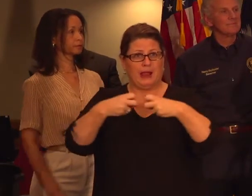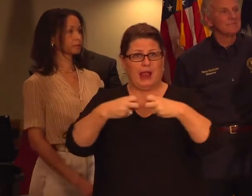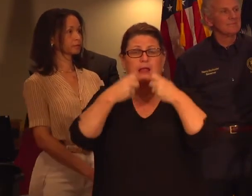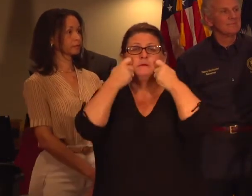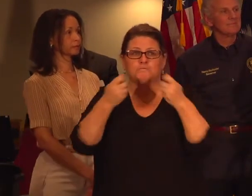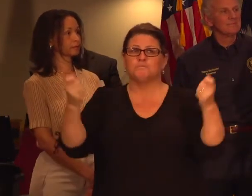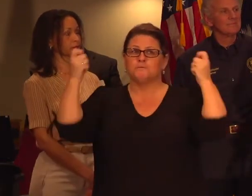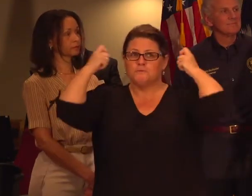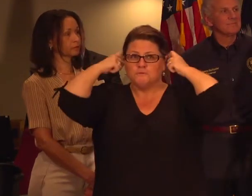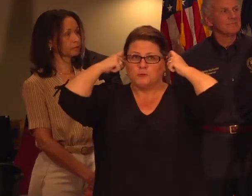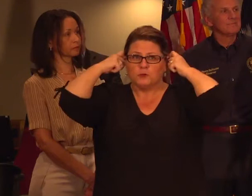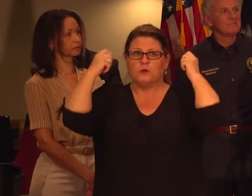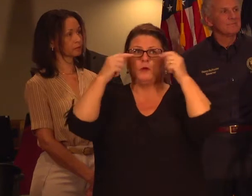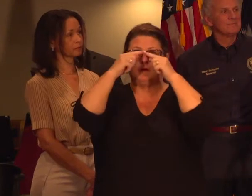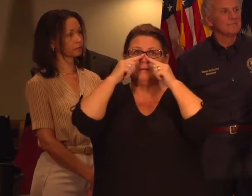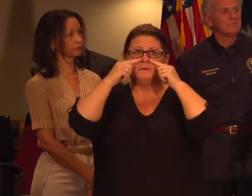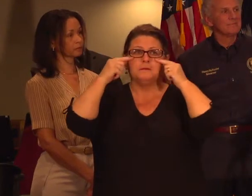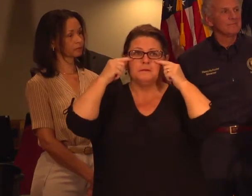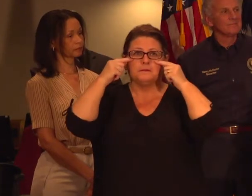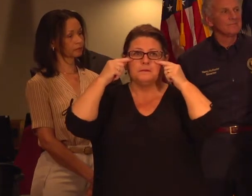it to the nose and mouth.